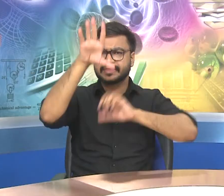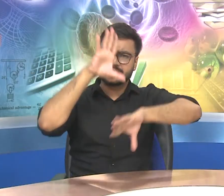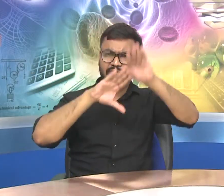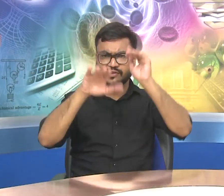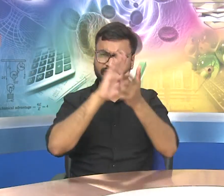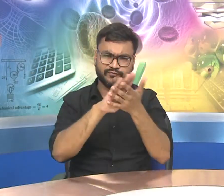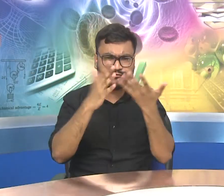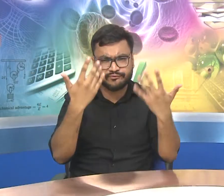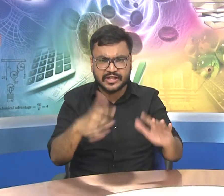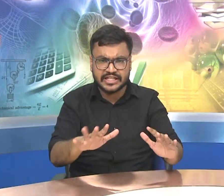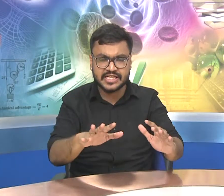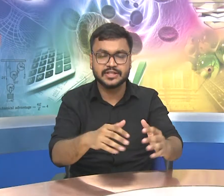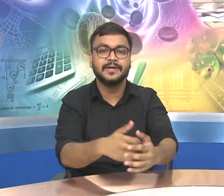energy.